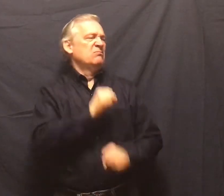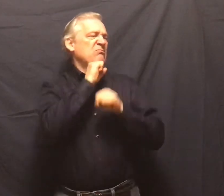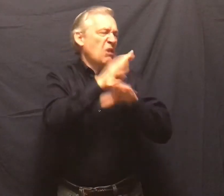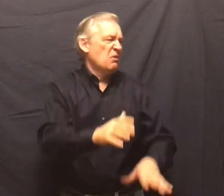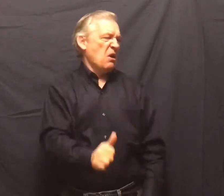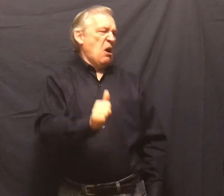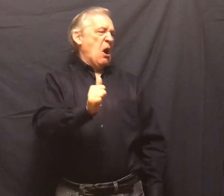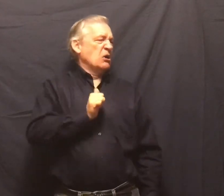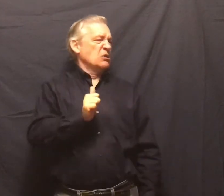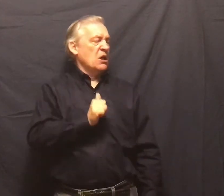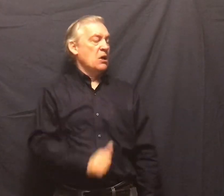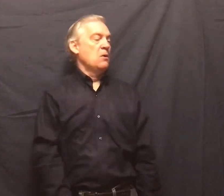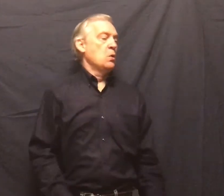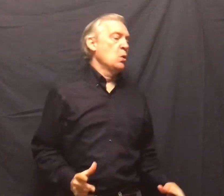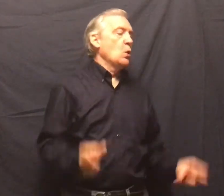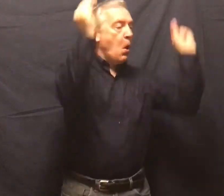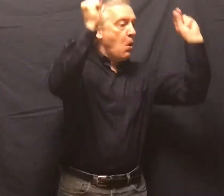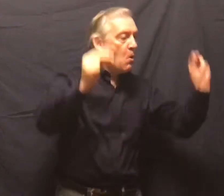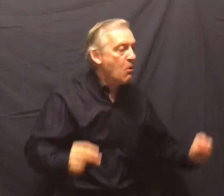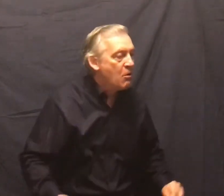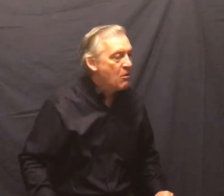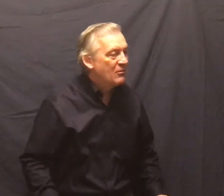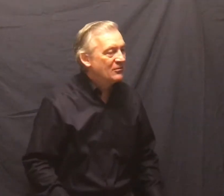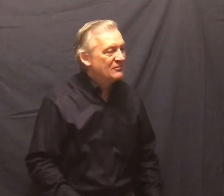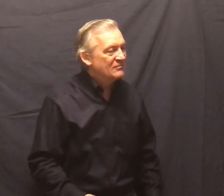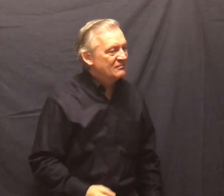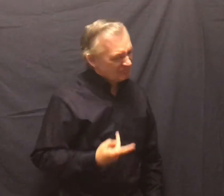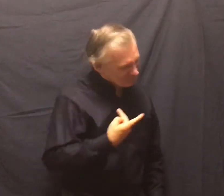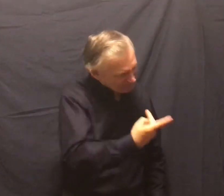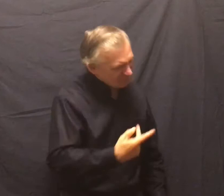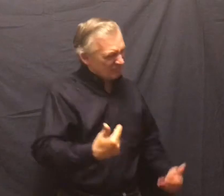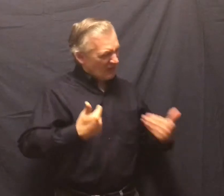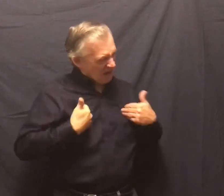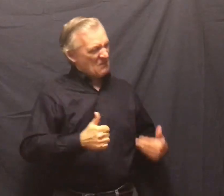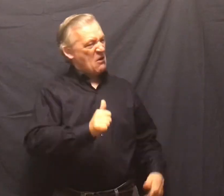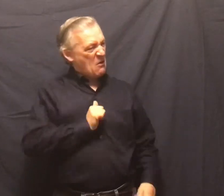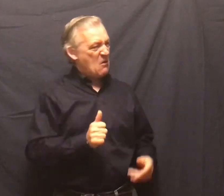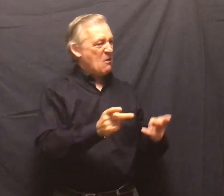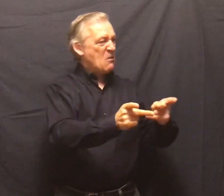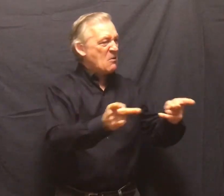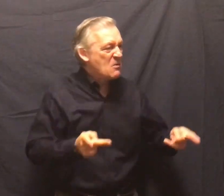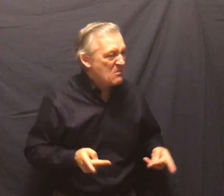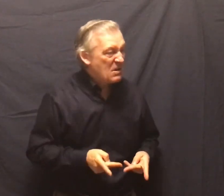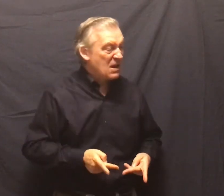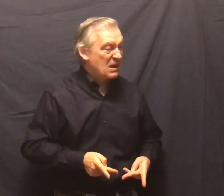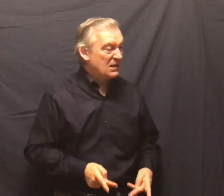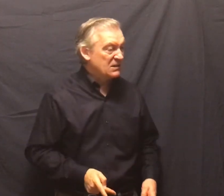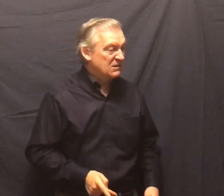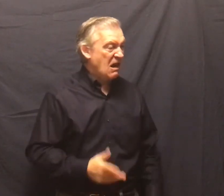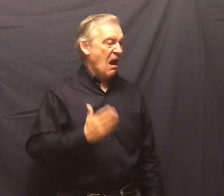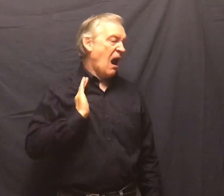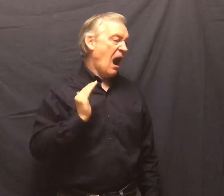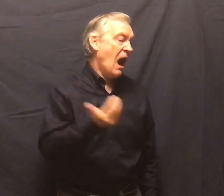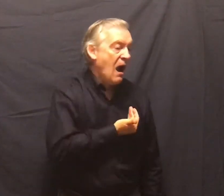No, sir, we'd have our own place where we belonged and not sleep in no bunkhouse.